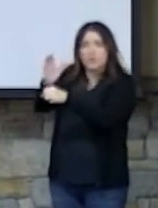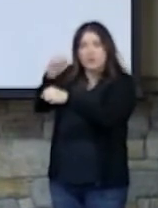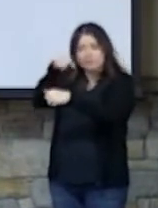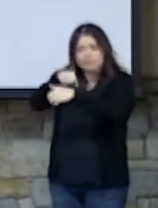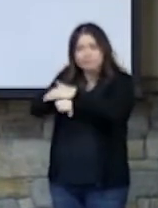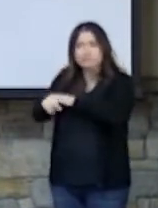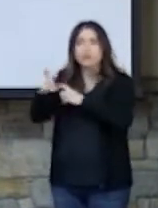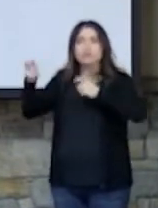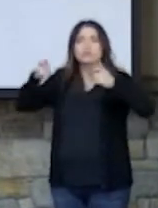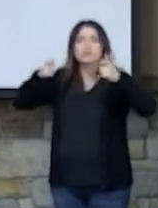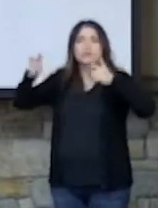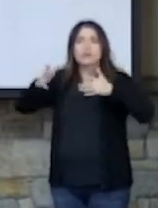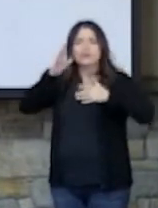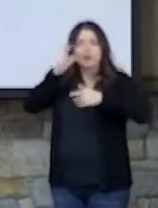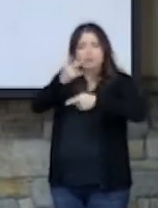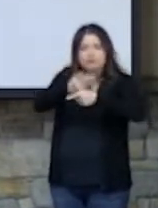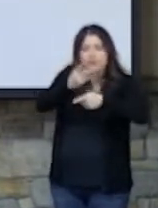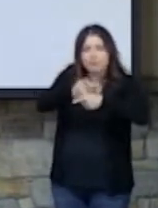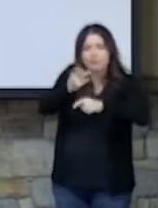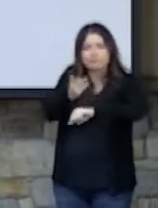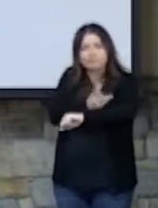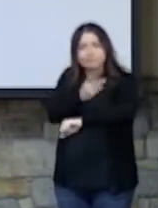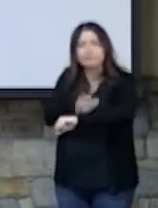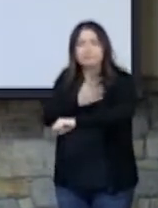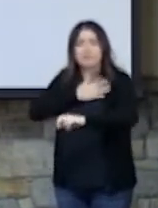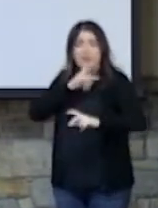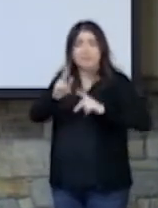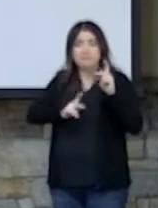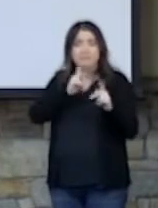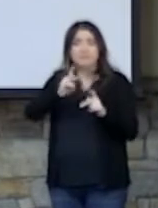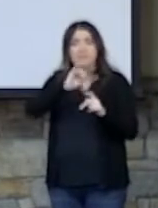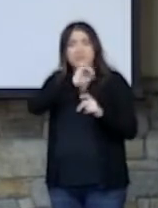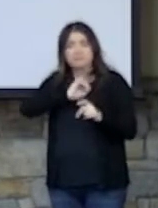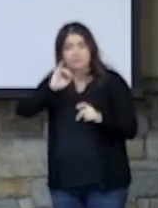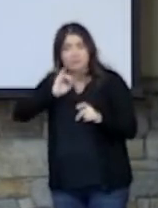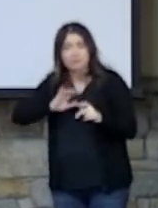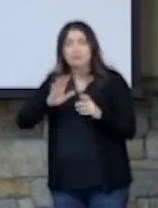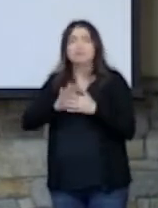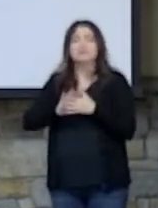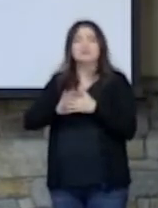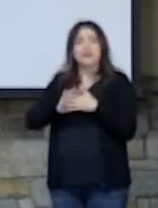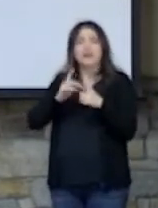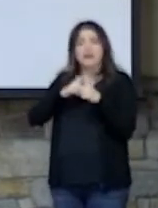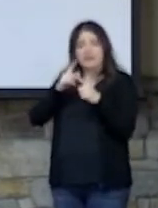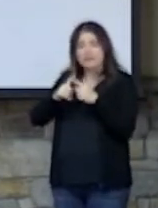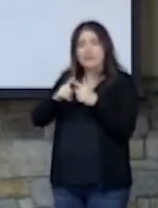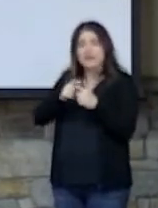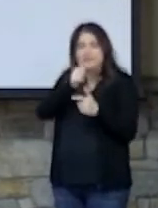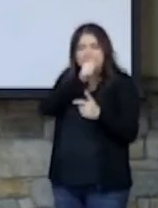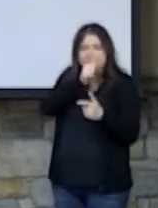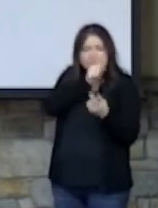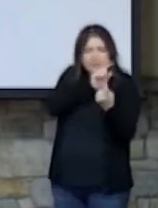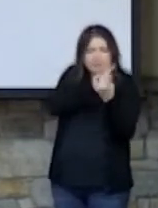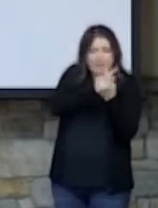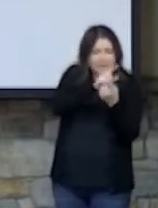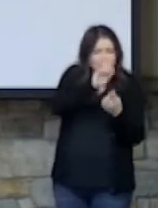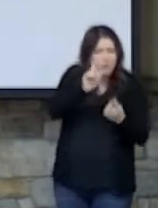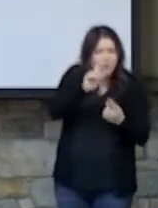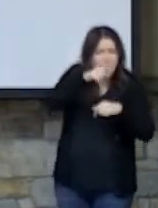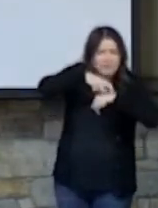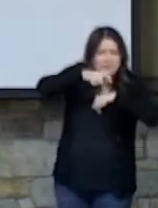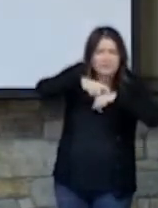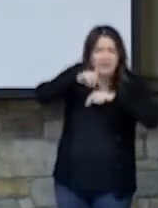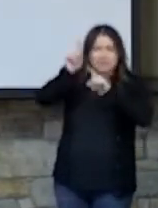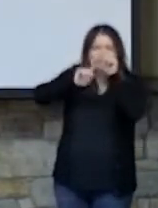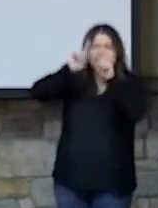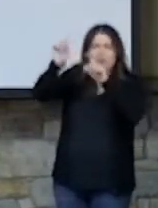people Israel.' Then Herod summoned the wise men secretly and ascertained from them what time the star had appeared.